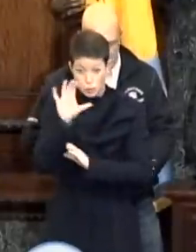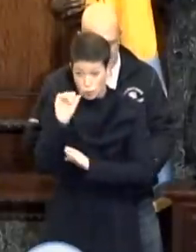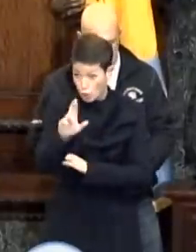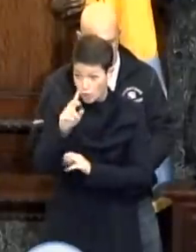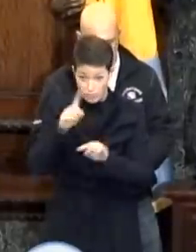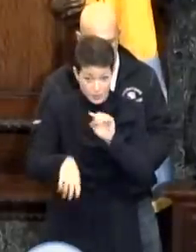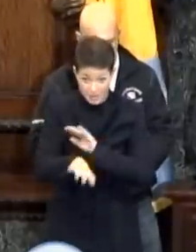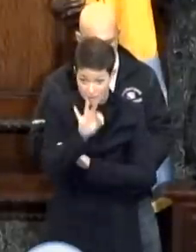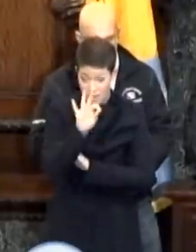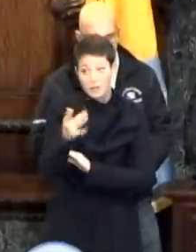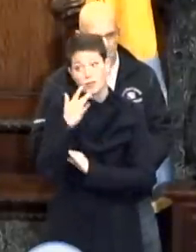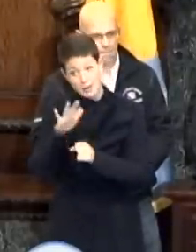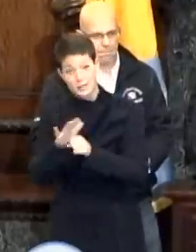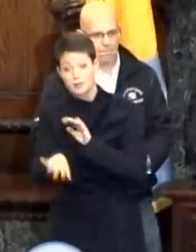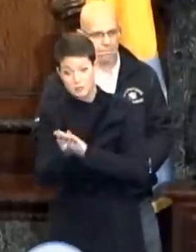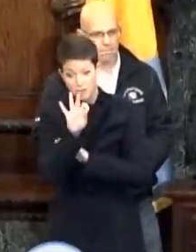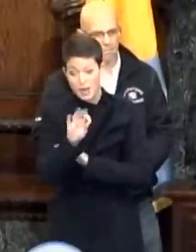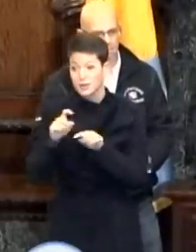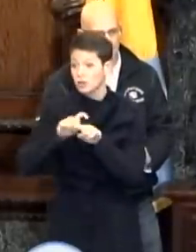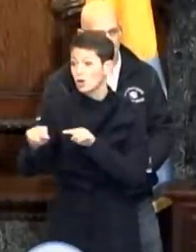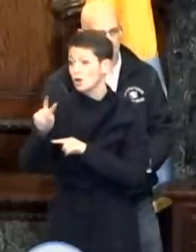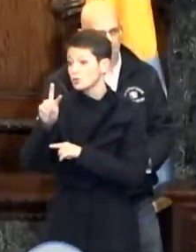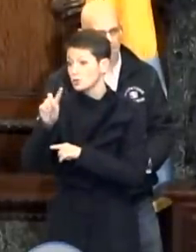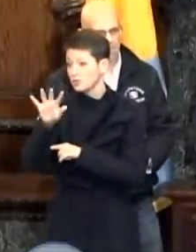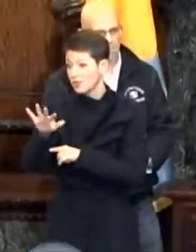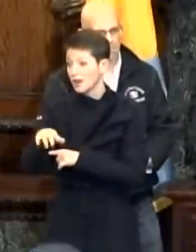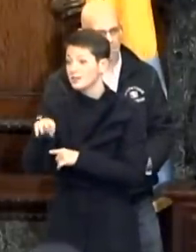are fortunate enough, you should call